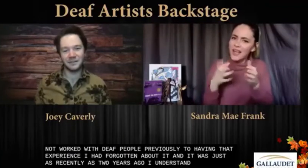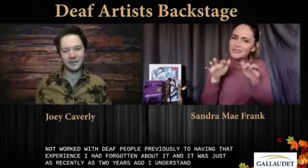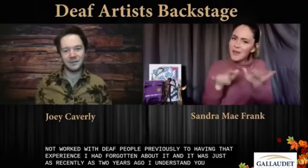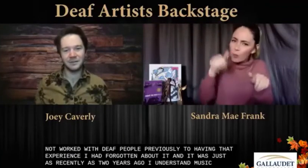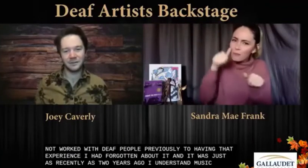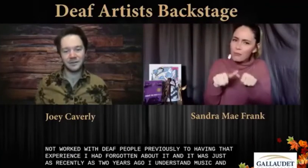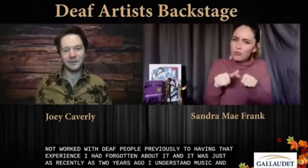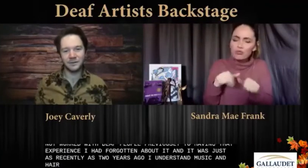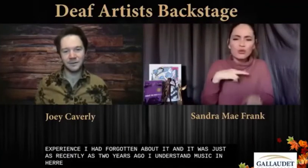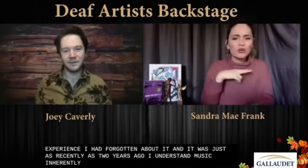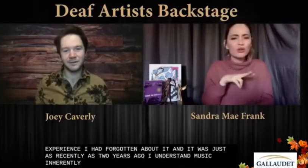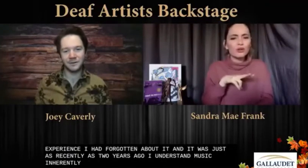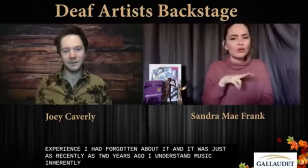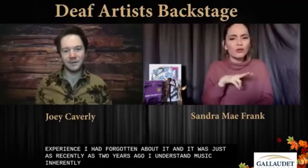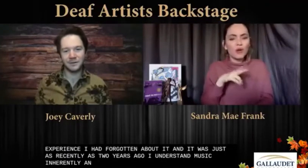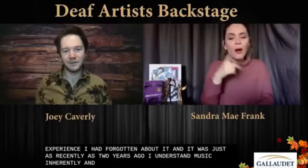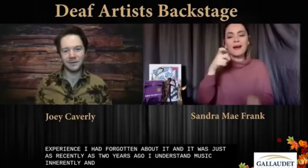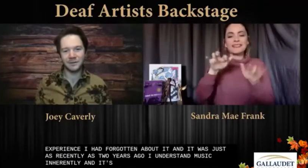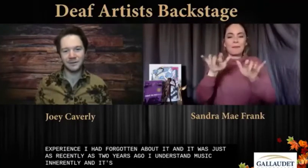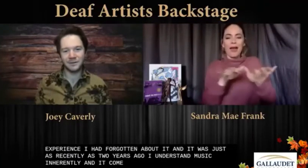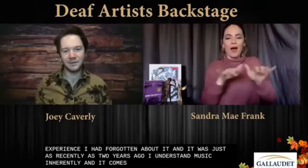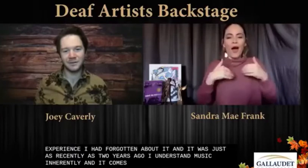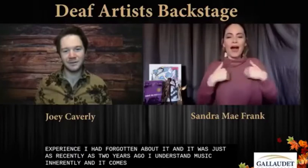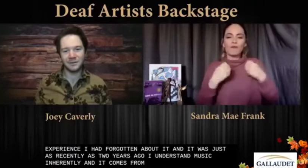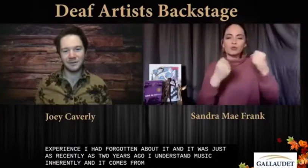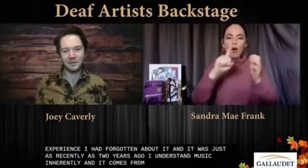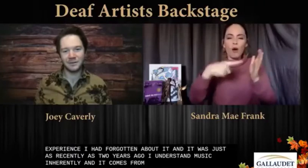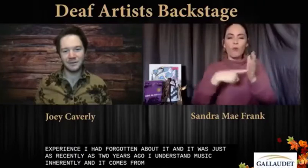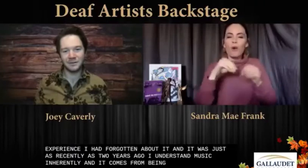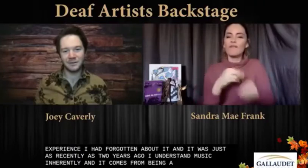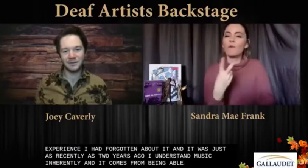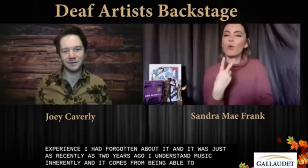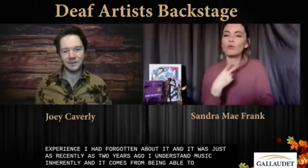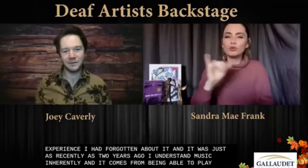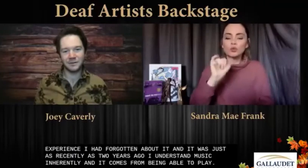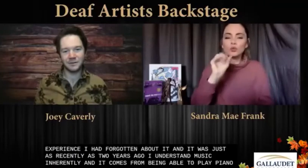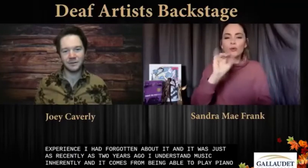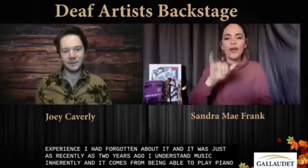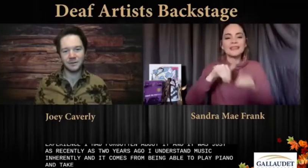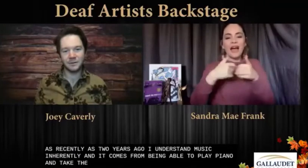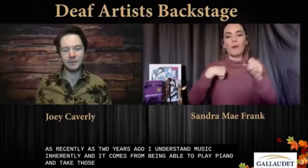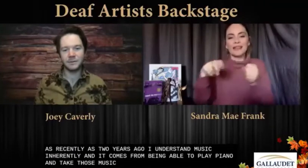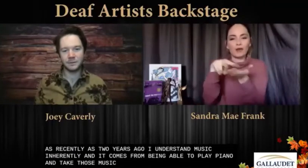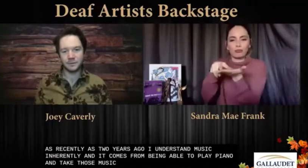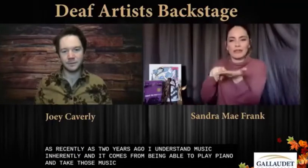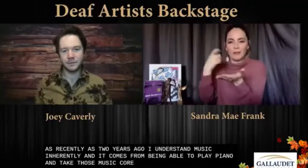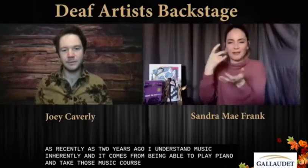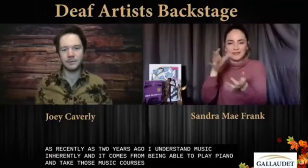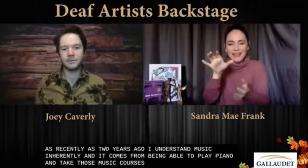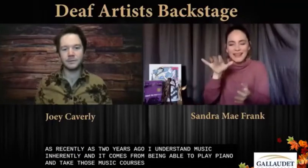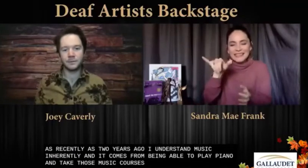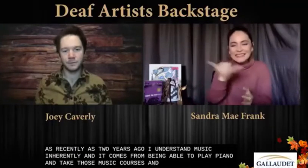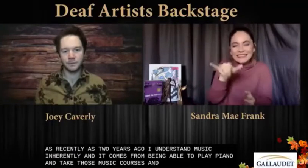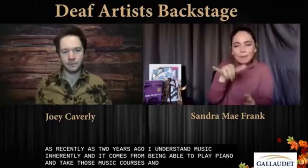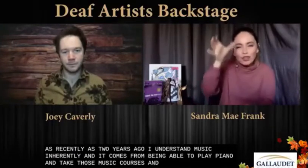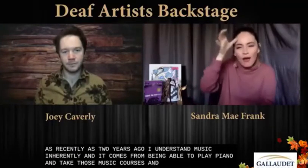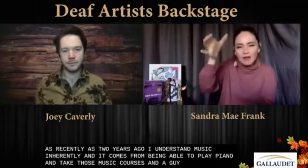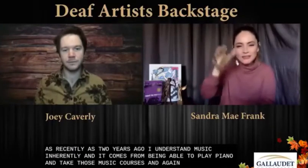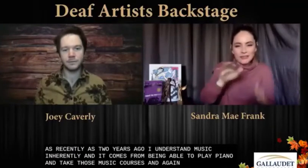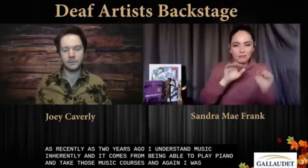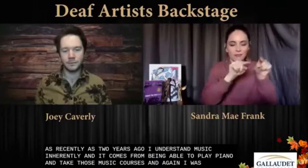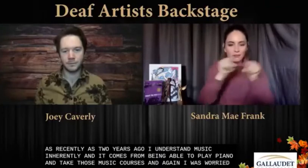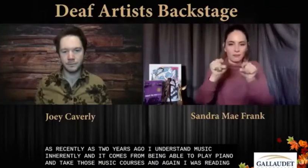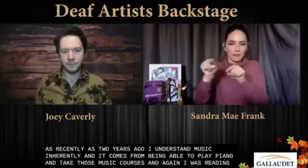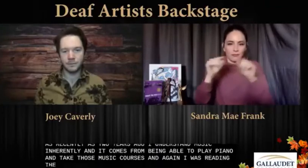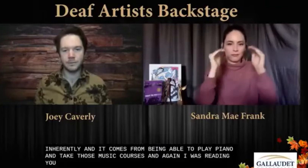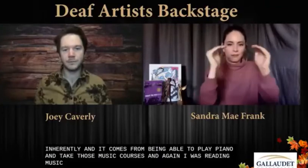music inherently and it comes from being able to play piano and take those music courses and again I